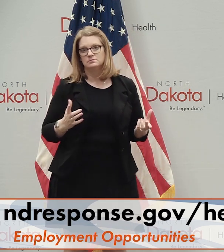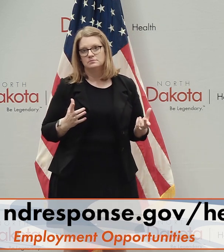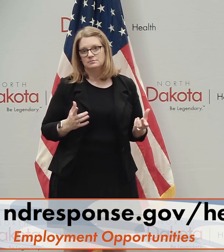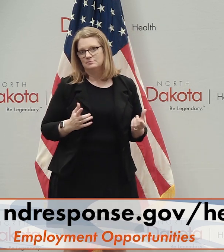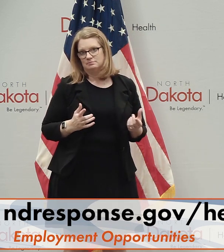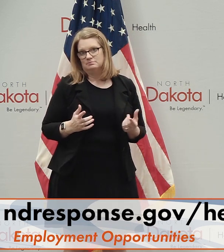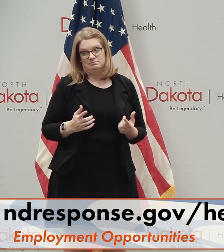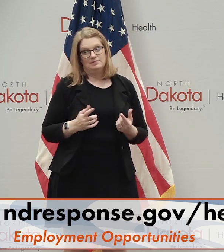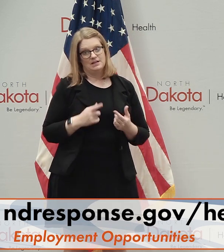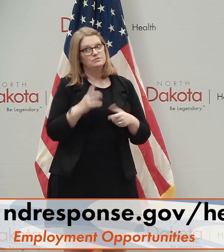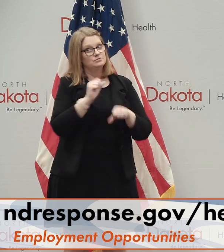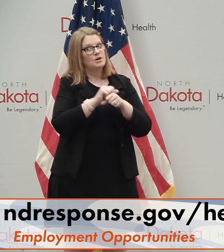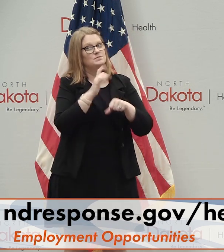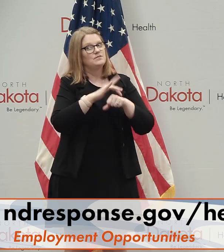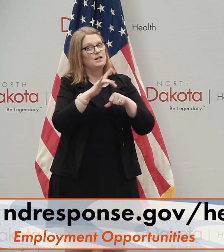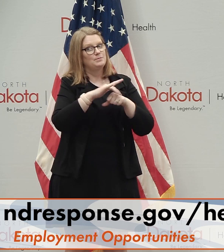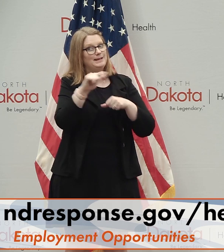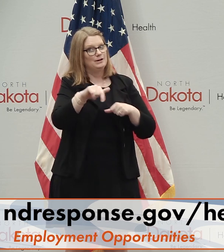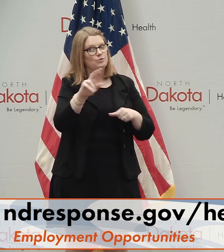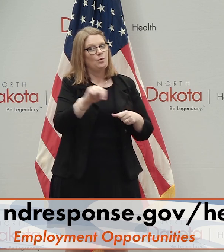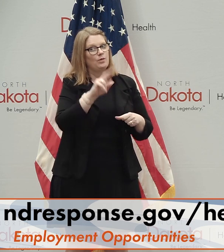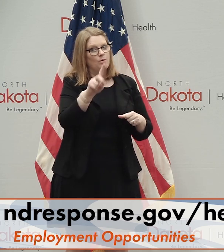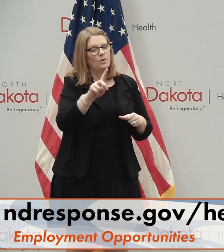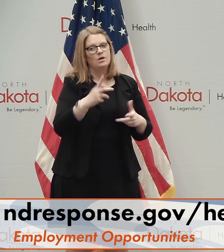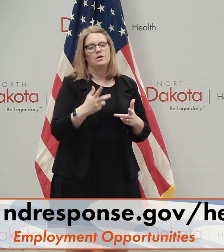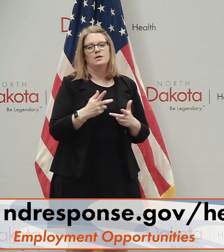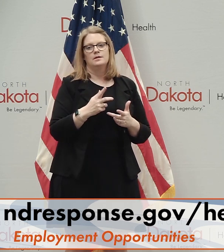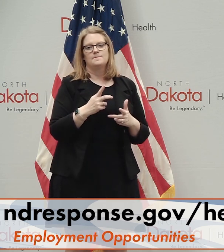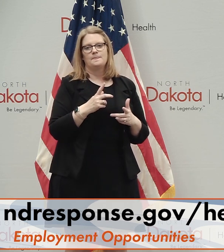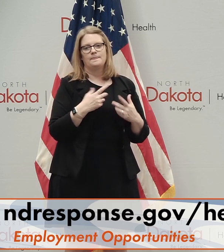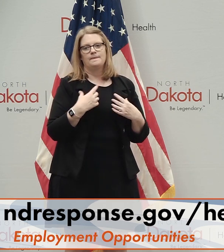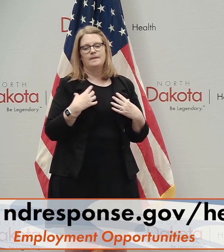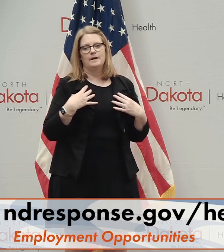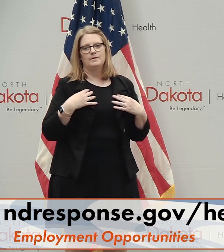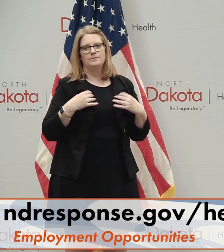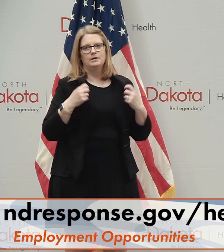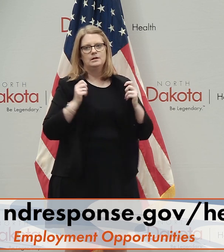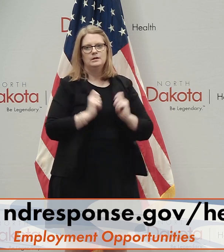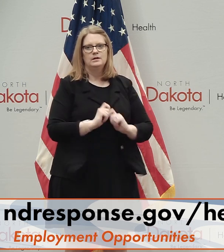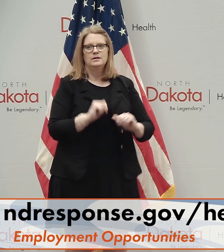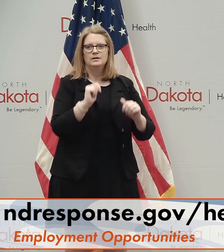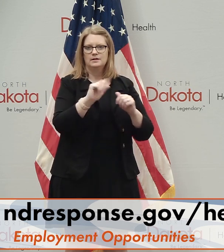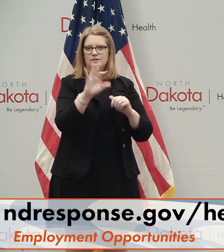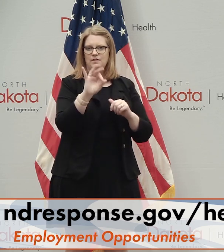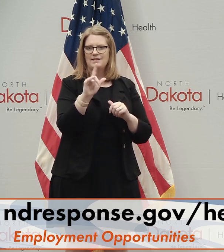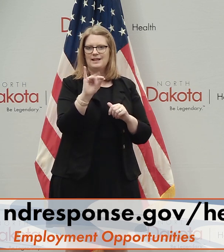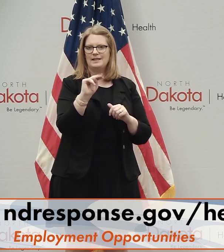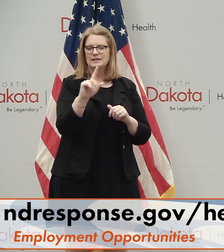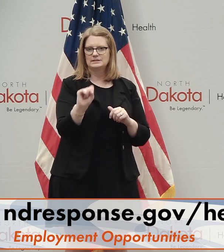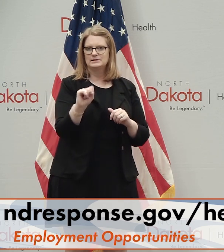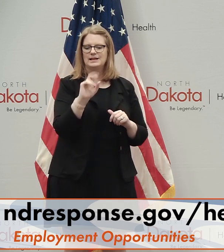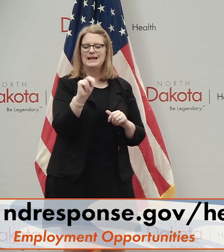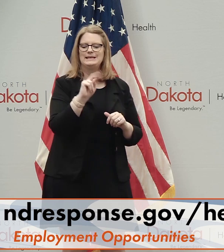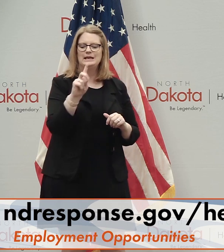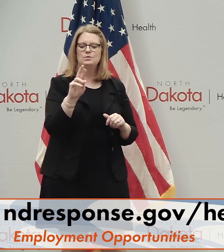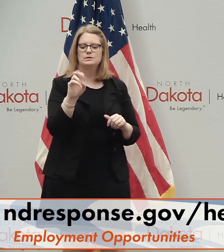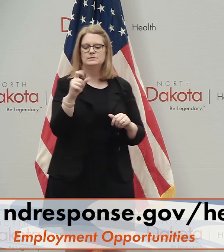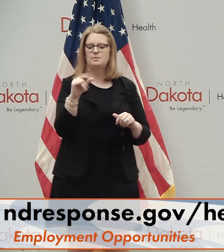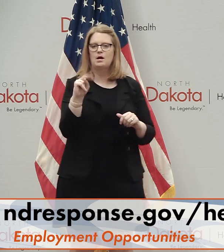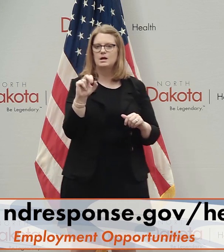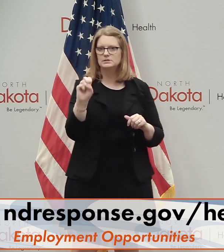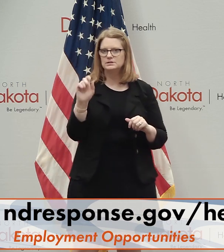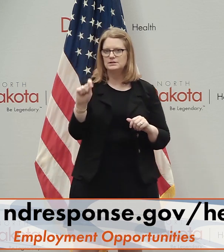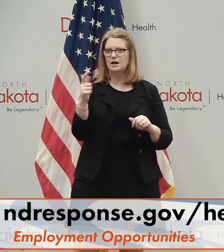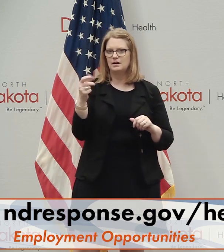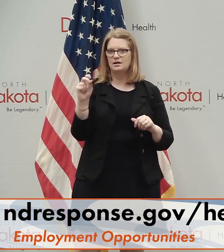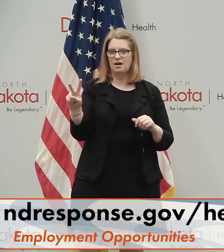get a job in North Dakota. And again, you can check out, you can find all the links at ndresponse.gov. And again, thank you